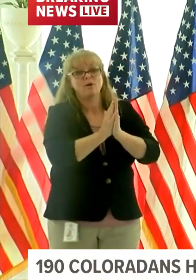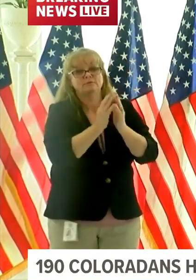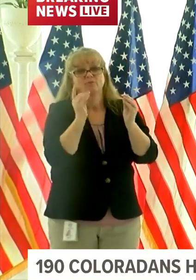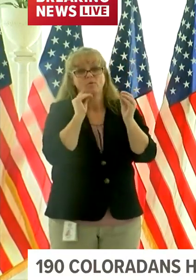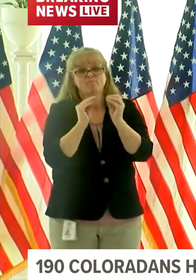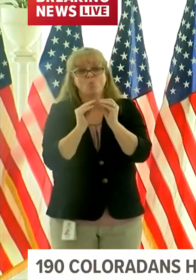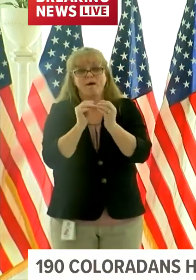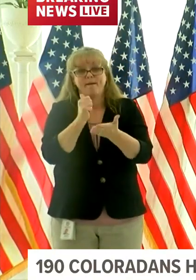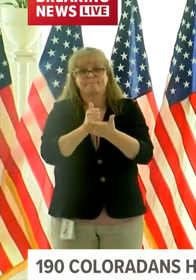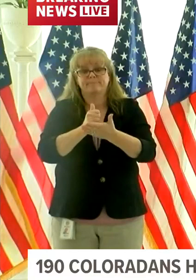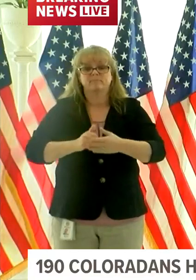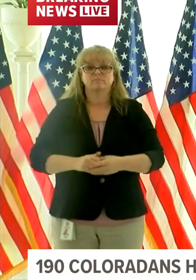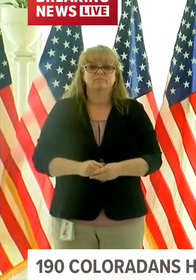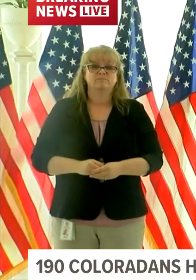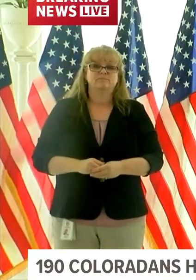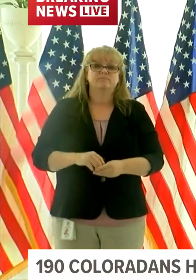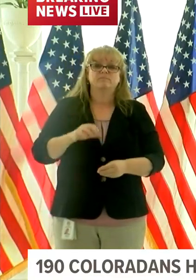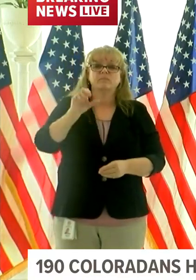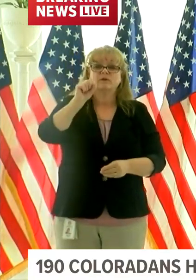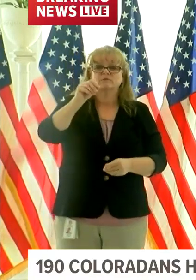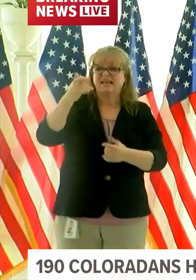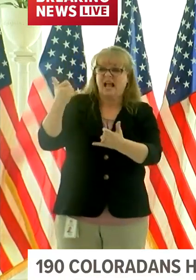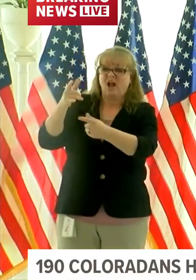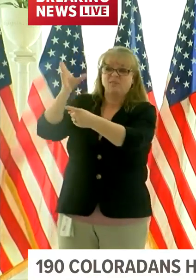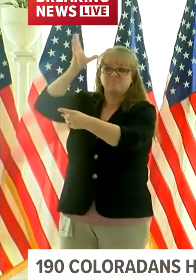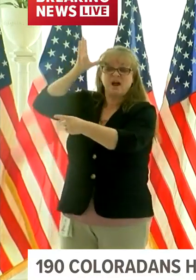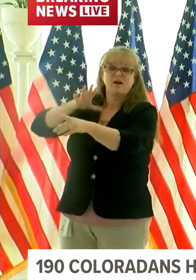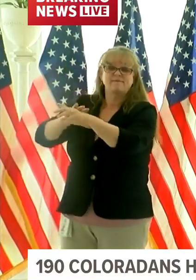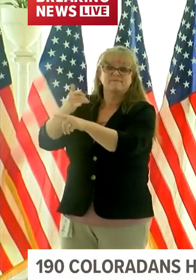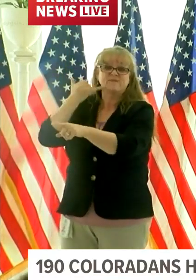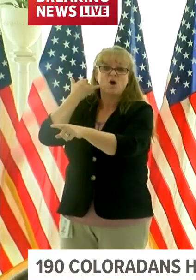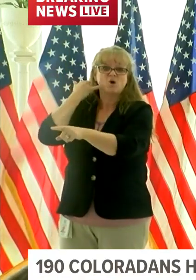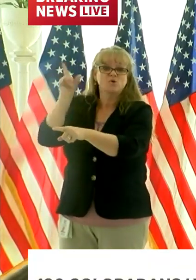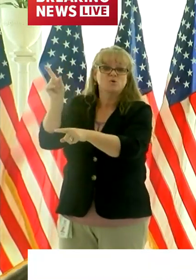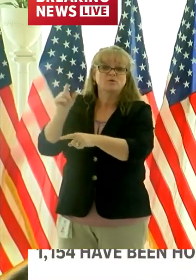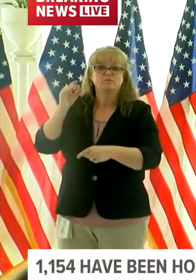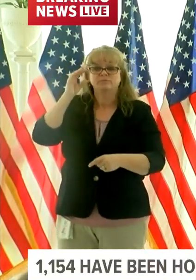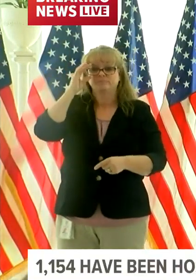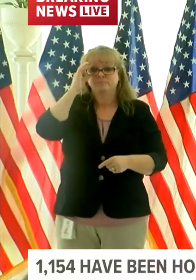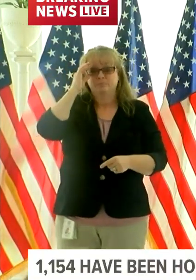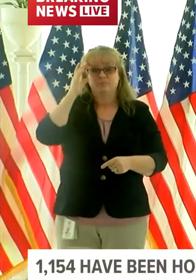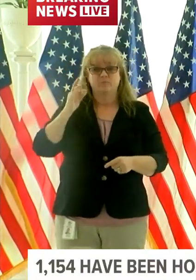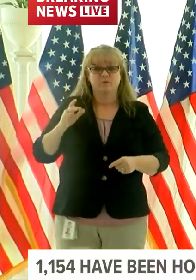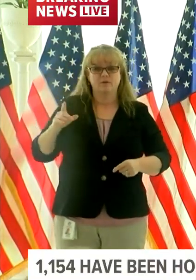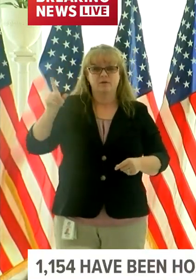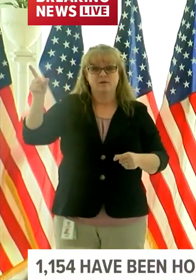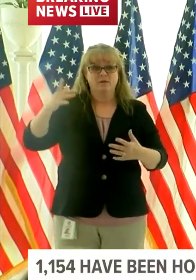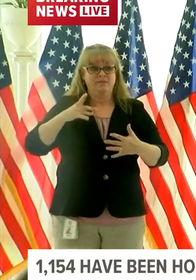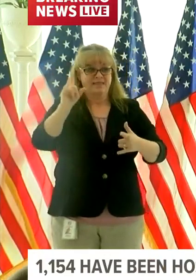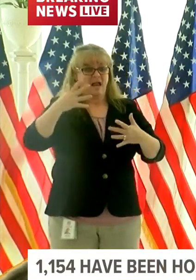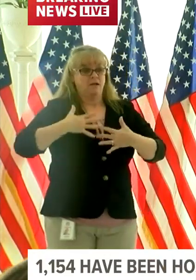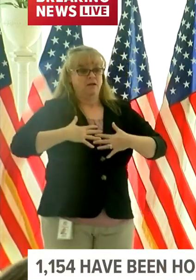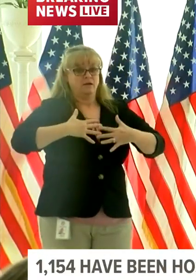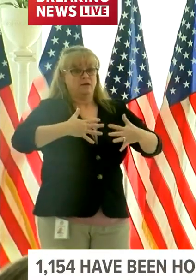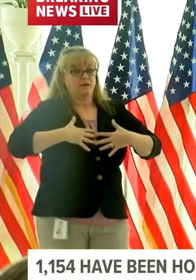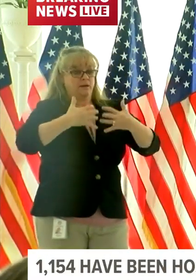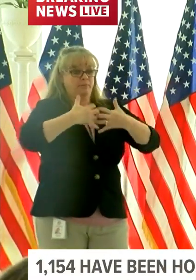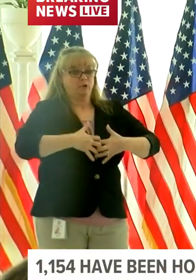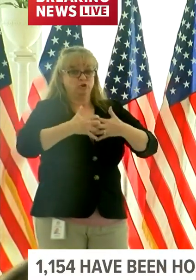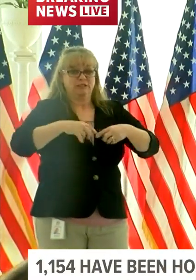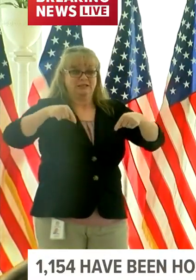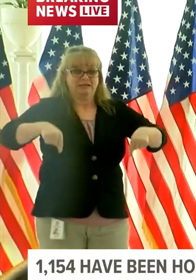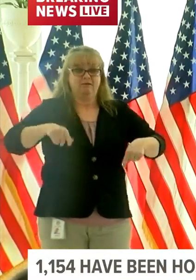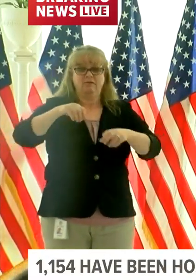Thank you, Governor. This is David from Henderson. As you're aware, a shipment of those ventilators were on their way to Colorado that you all